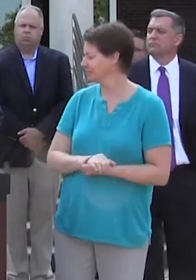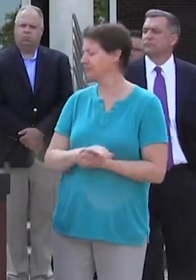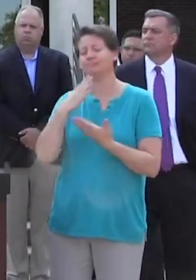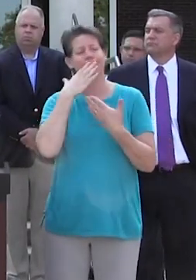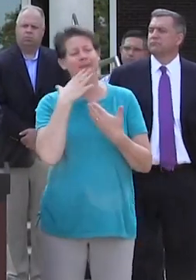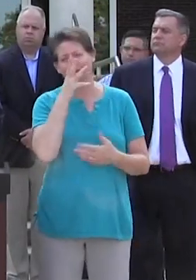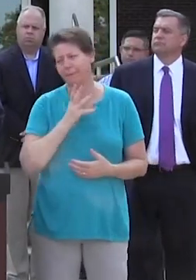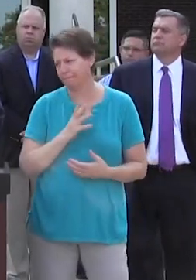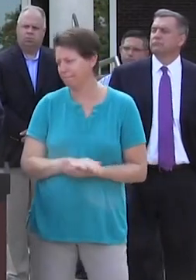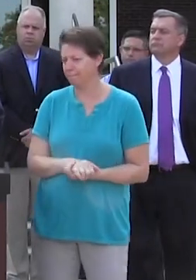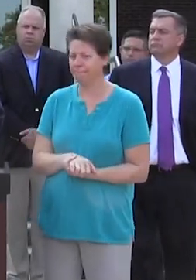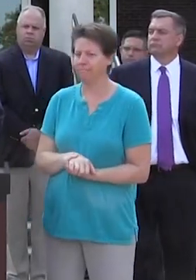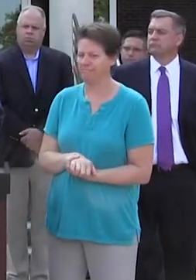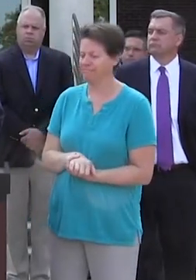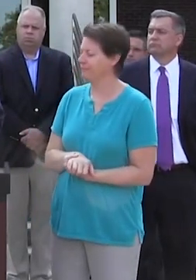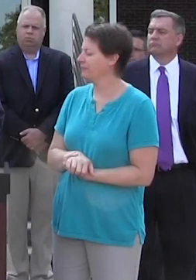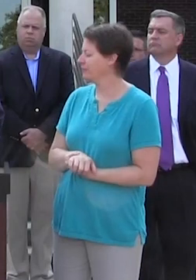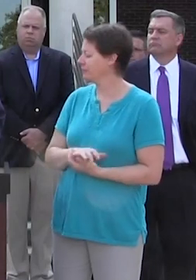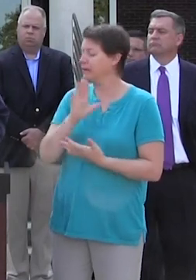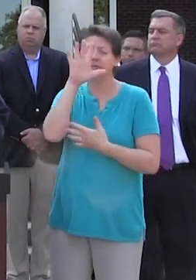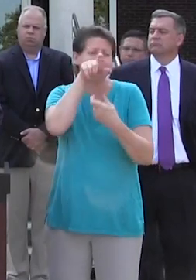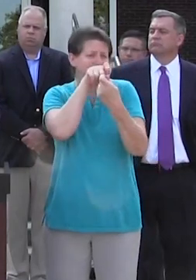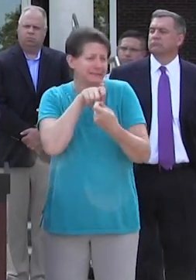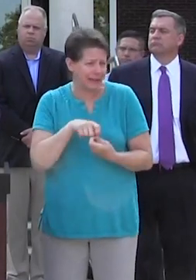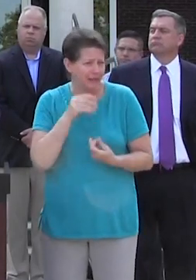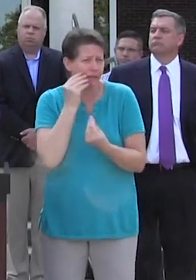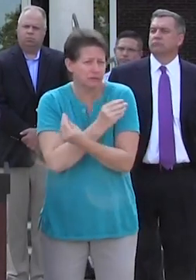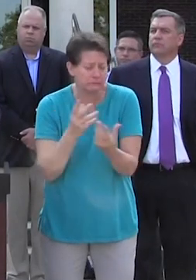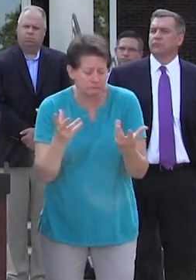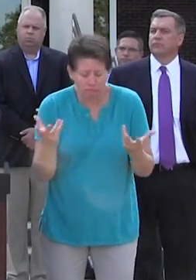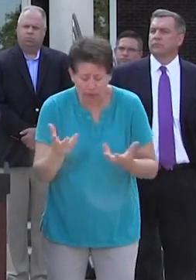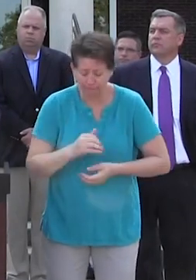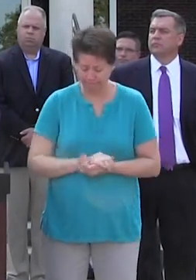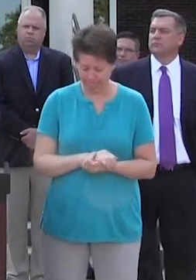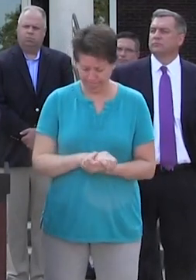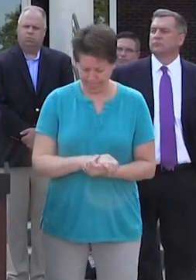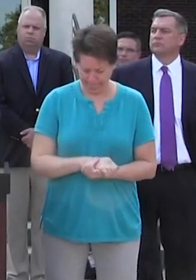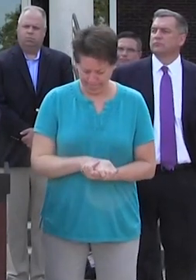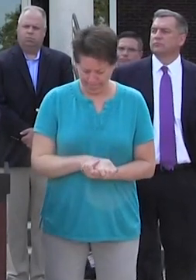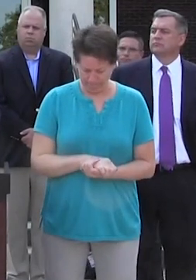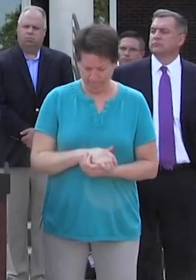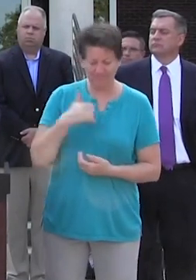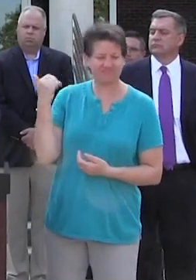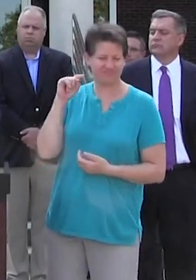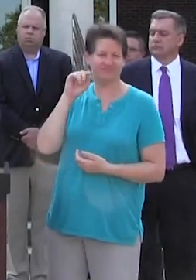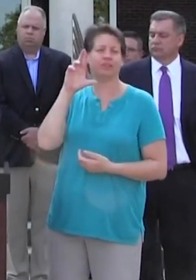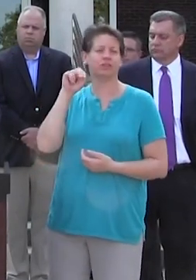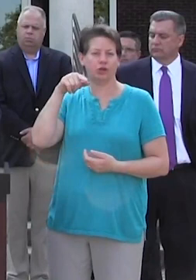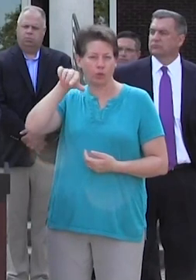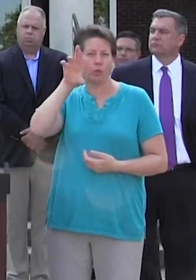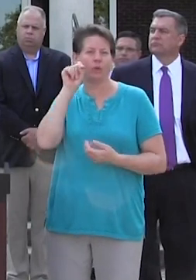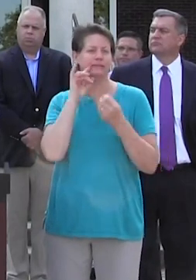Thank you, ma'am. Some details, as was mentioned by Ms. Turnquist,